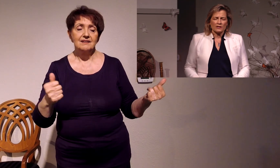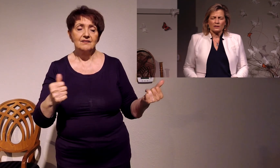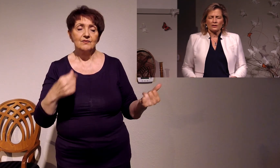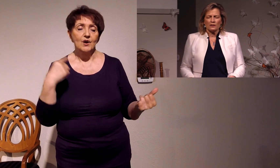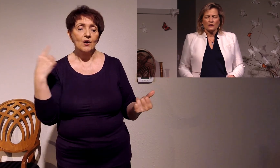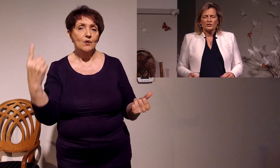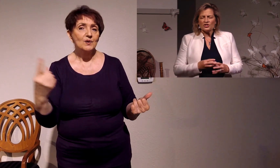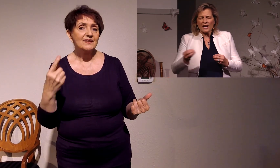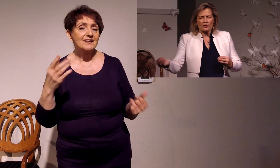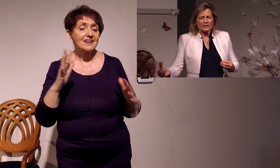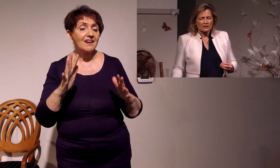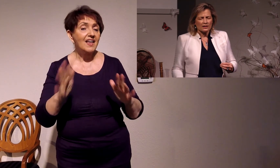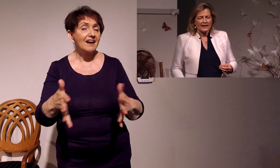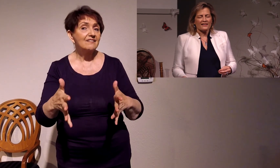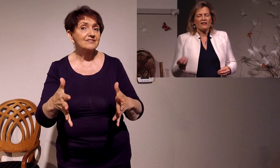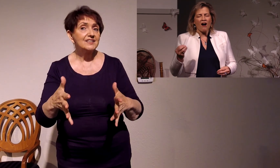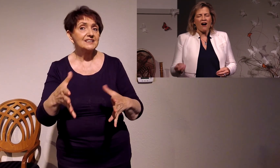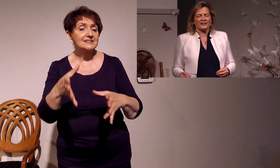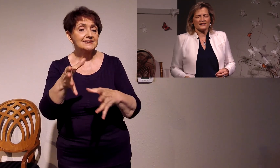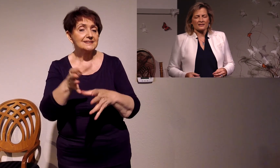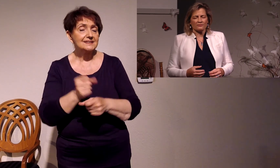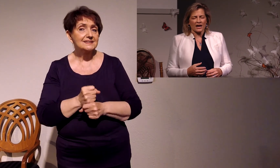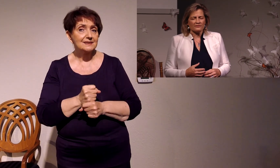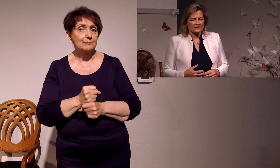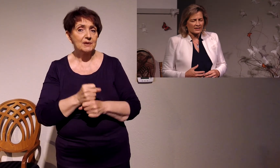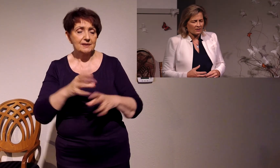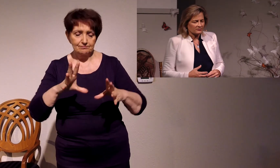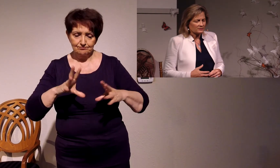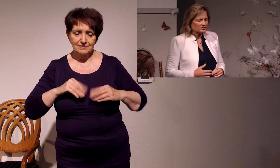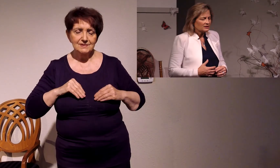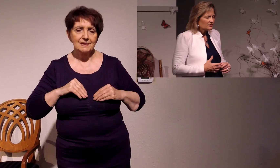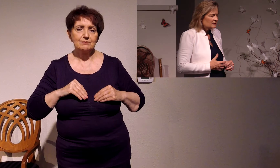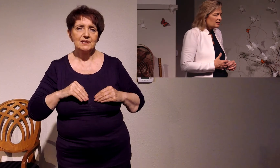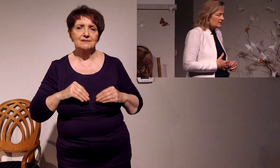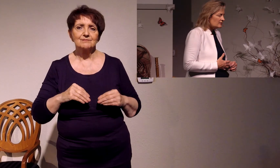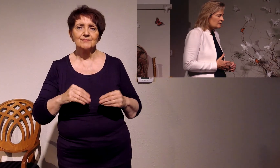receivership, sharing, and the awness of life itself.